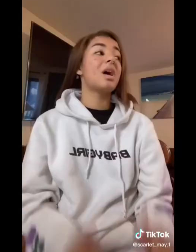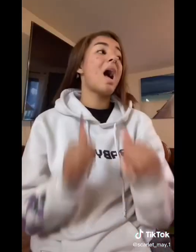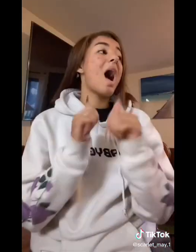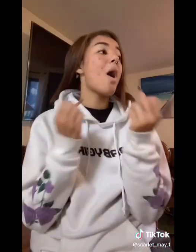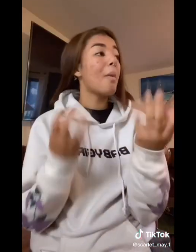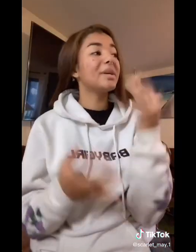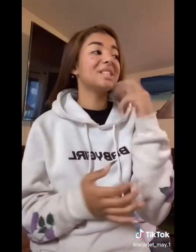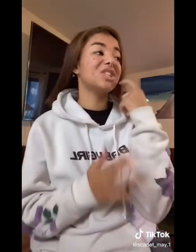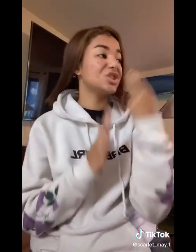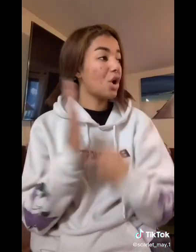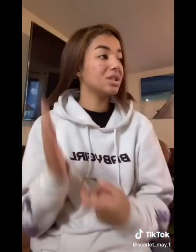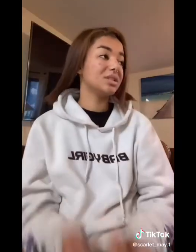How much did that just cost us?